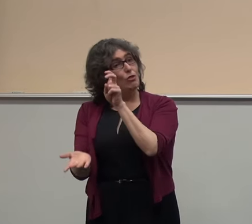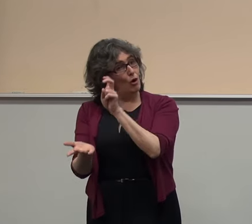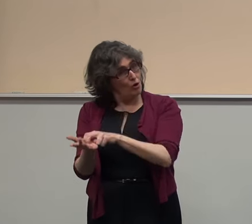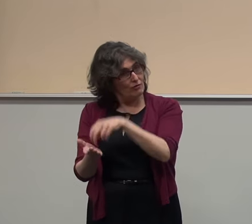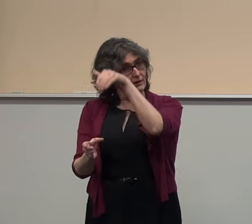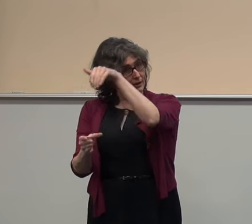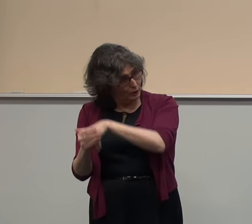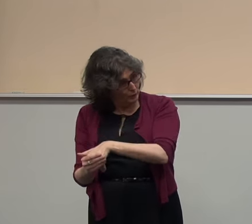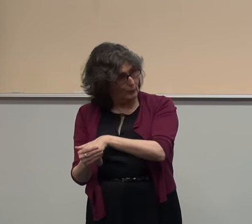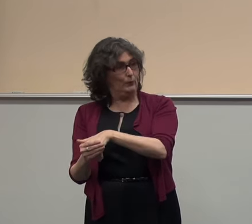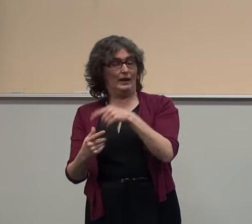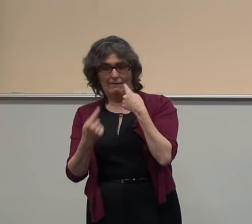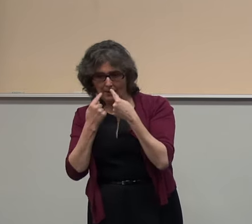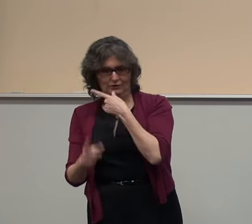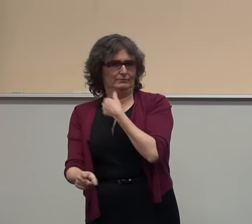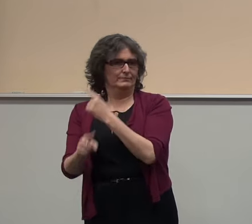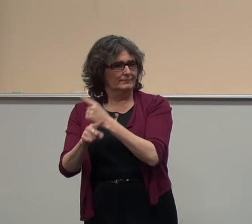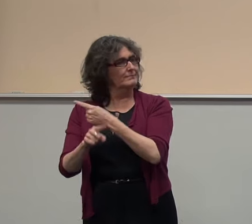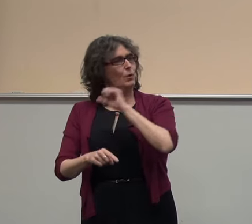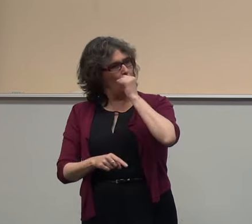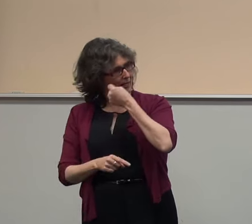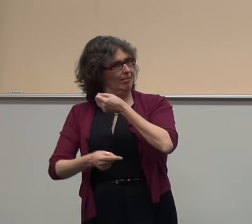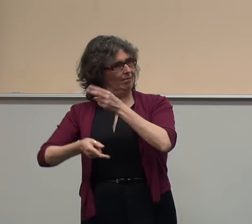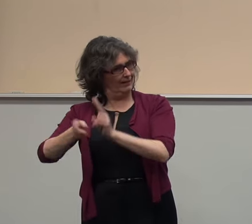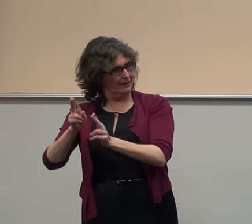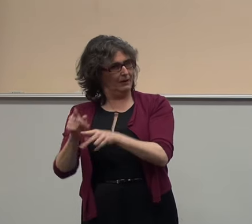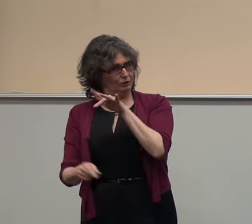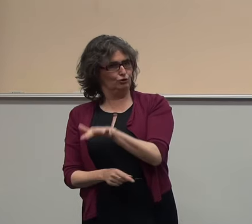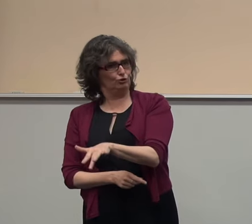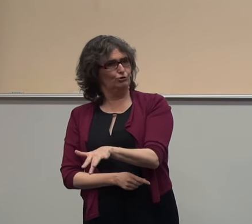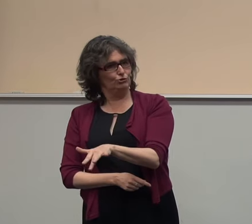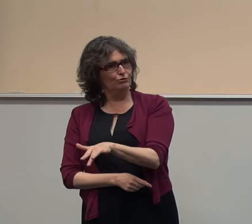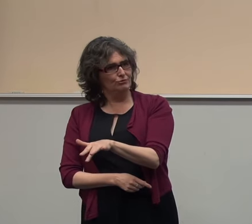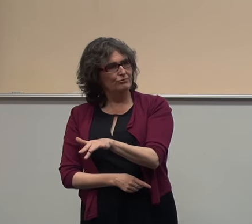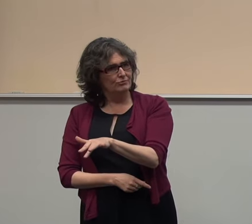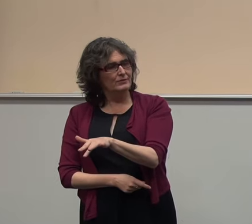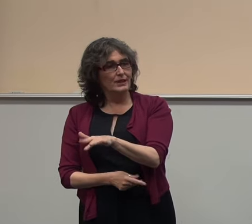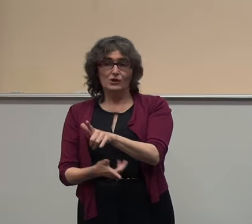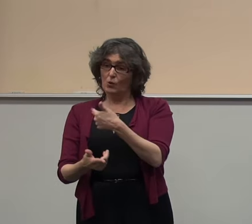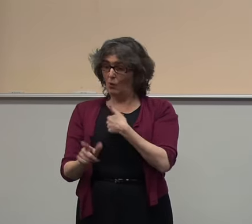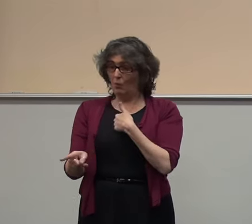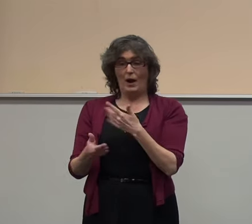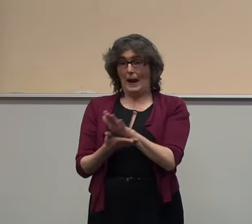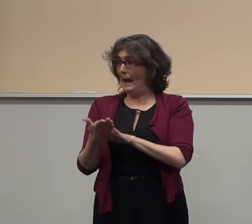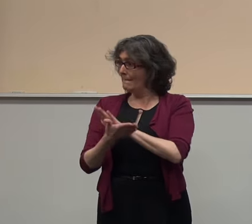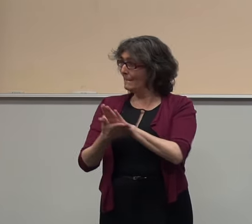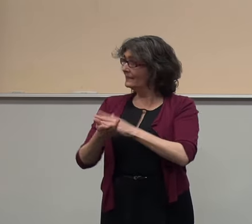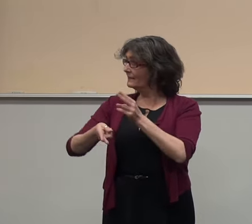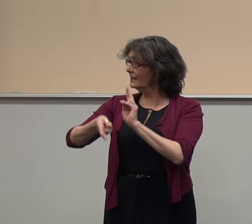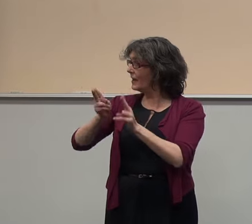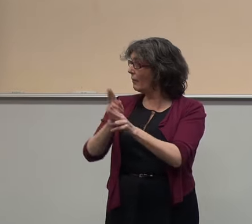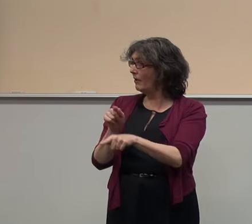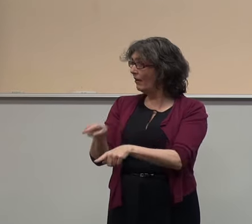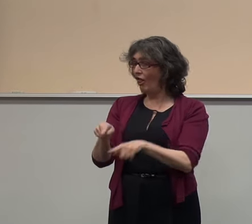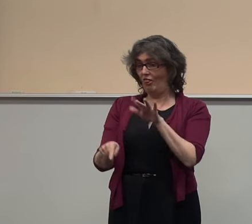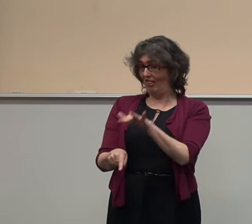but it makes having an interpreted event a standard thing, not a non-standard thing,